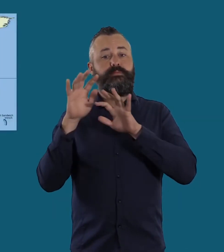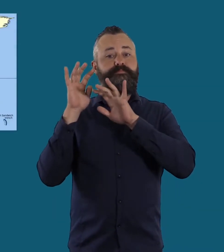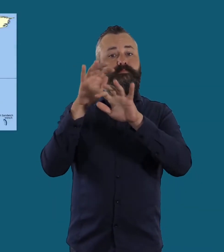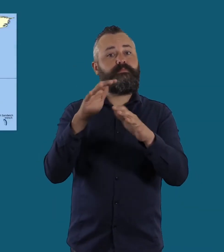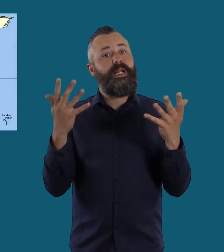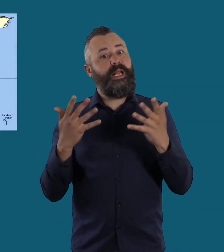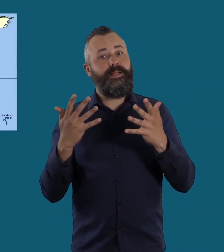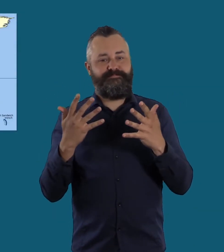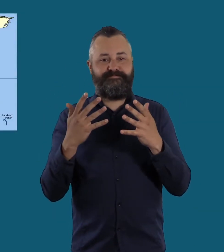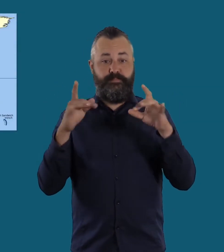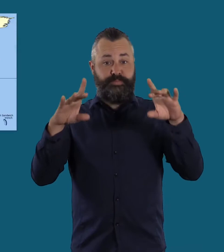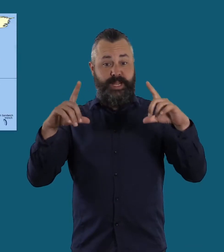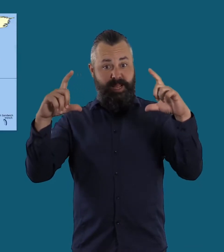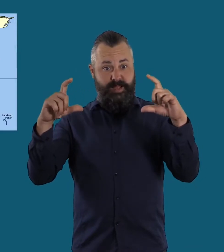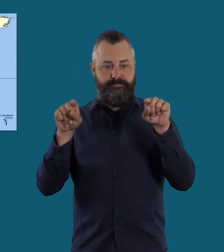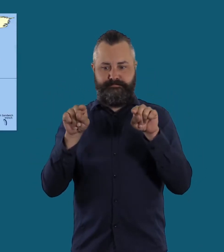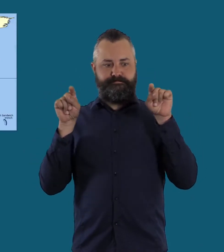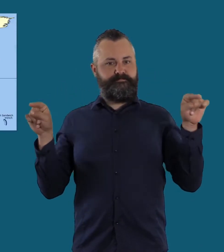Most tsunami occurs in the Pacific and Indian Oceans.